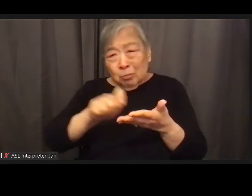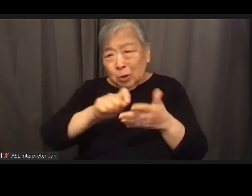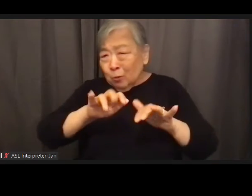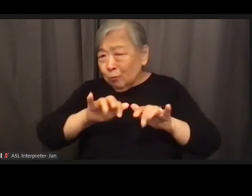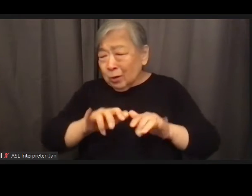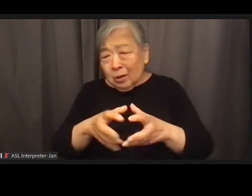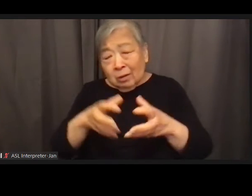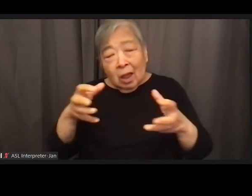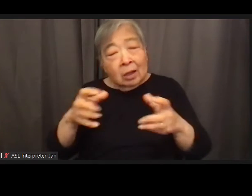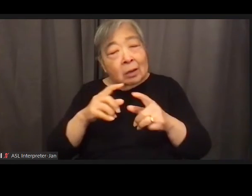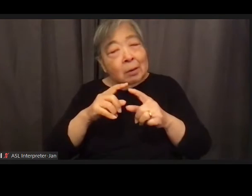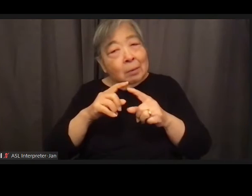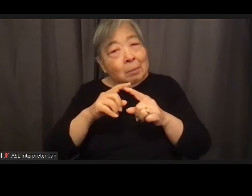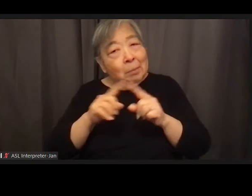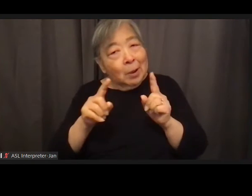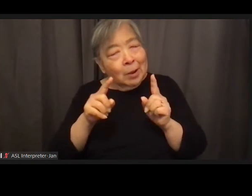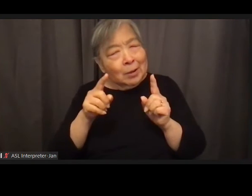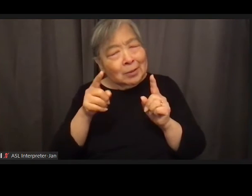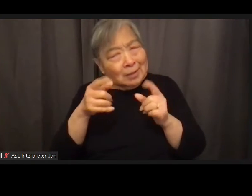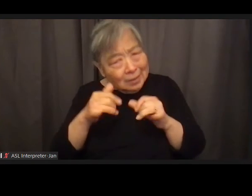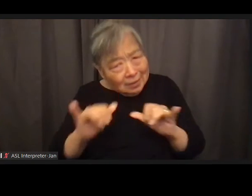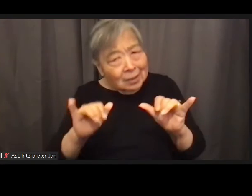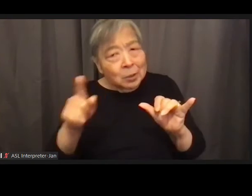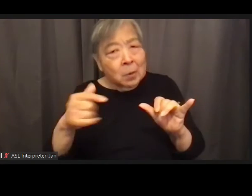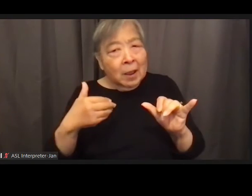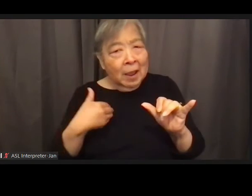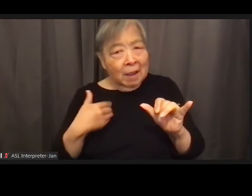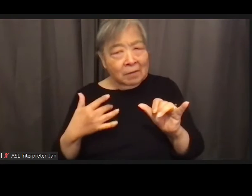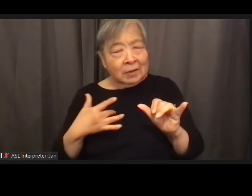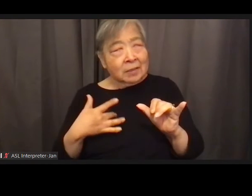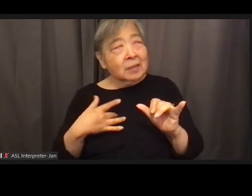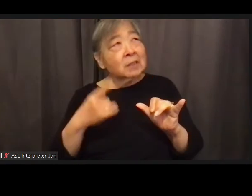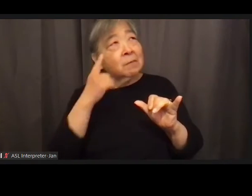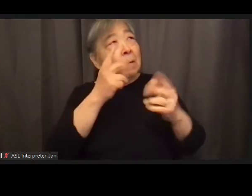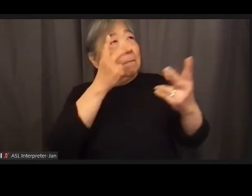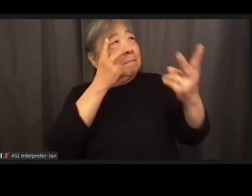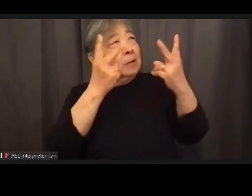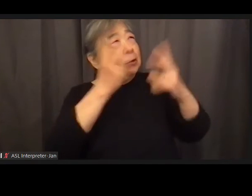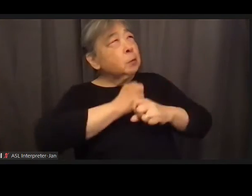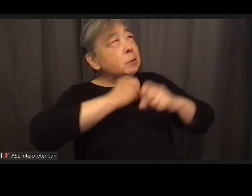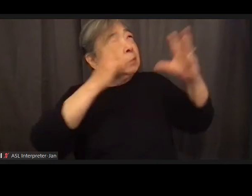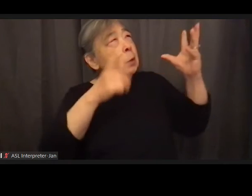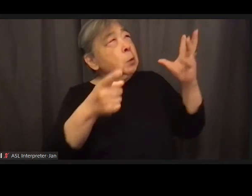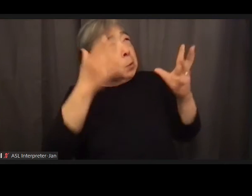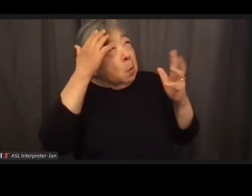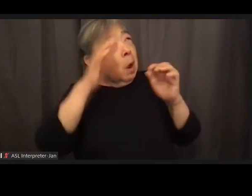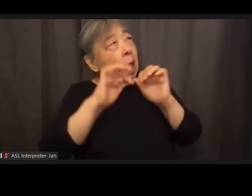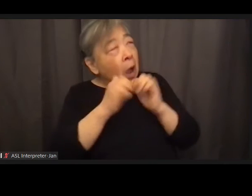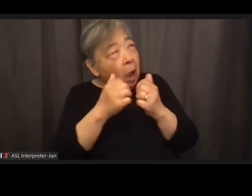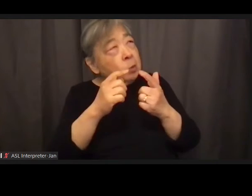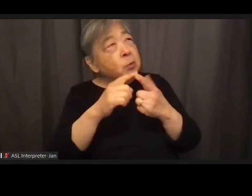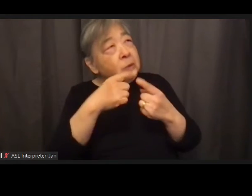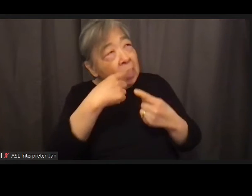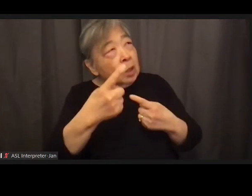and yet, you have this sense of the visual, that you know how to tell a story through this other